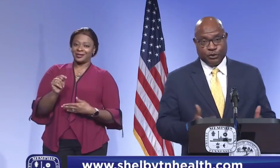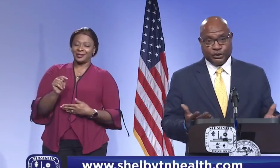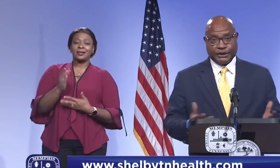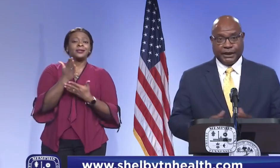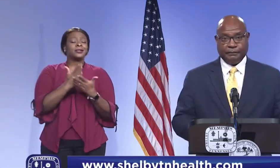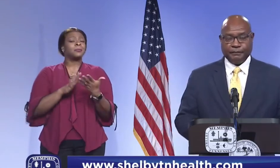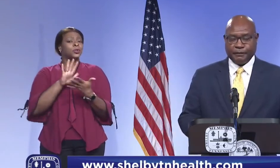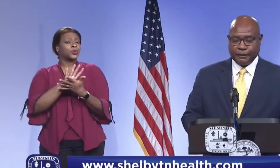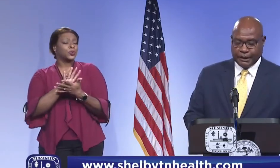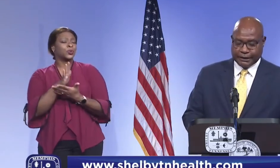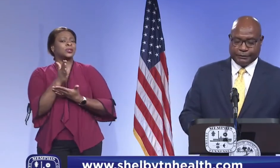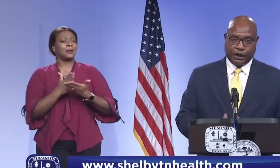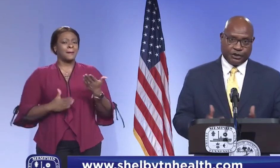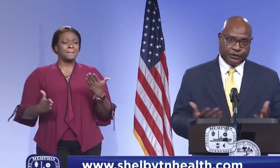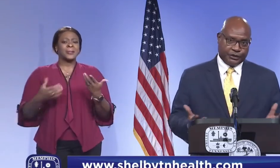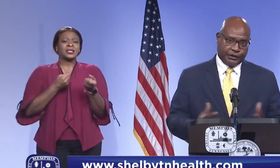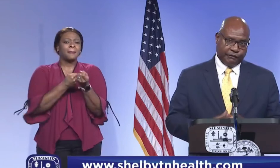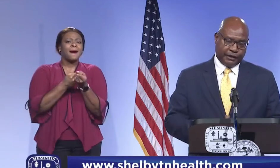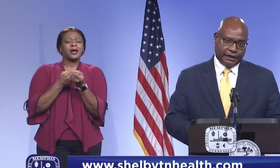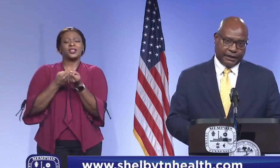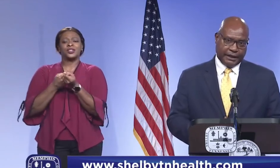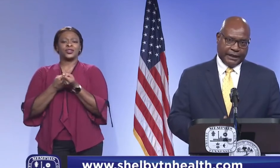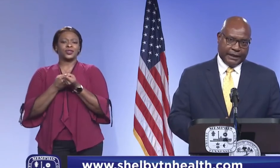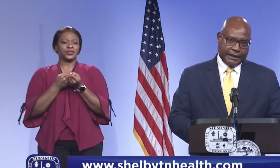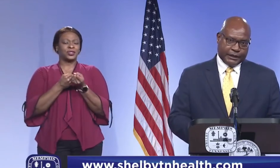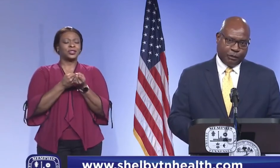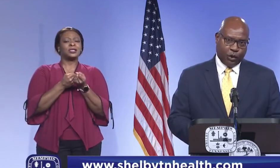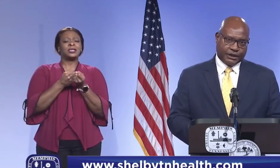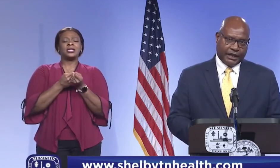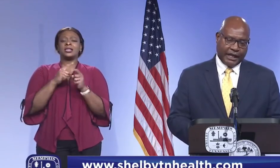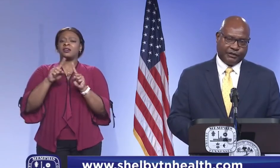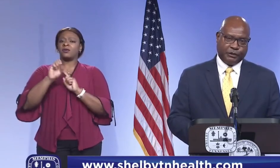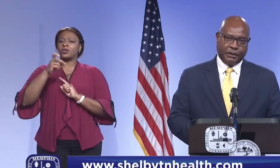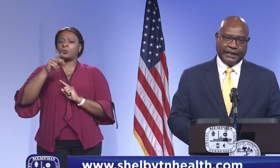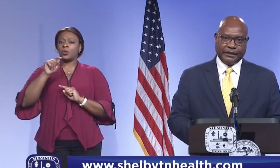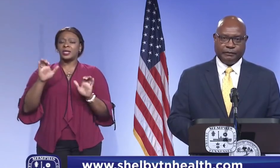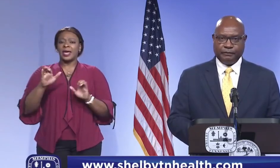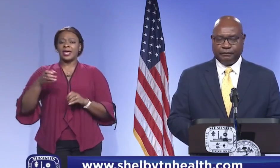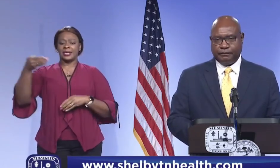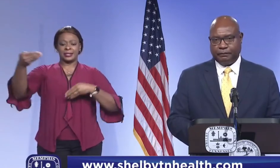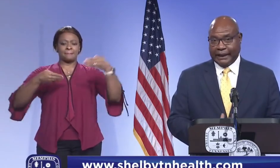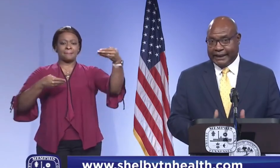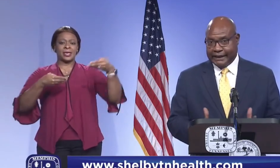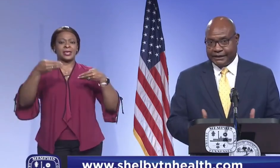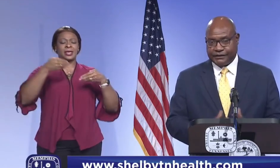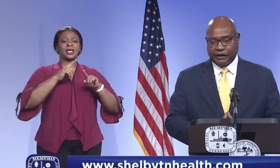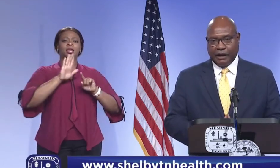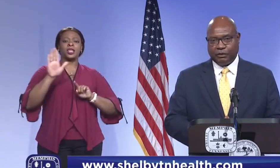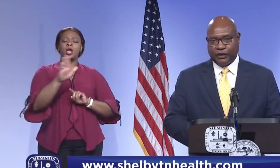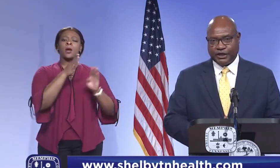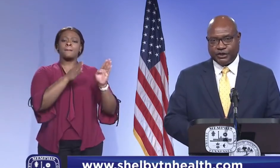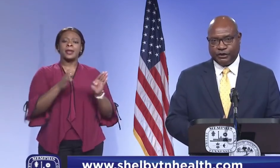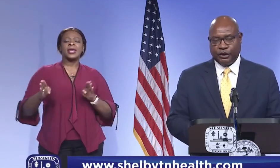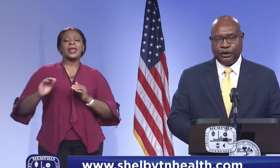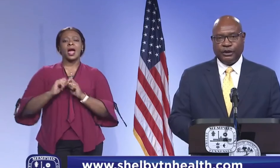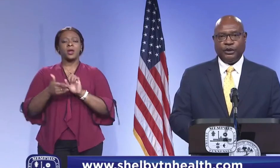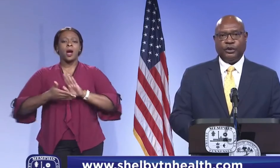schools, some sponsors of sports have submitted plans of